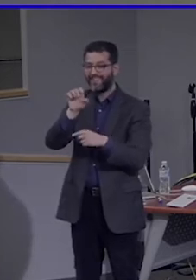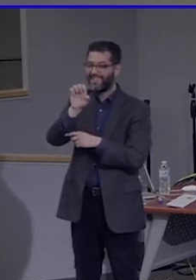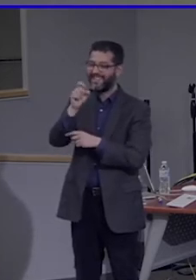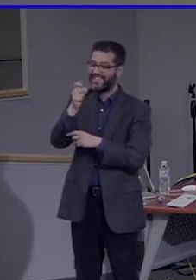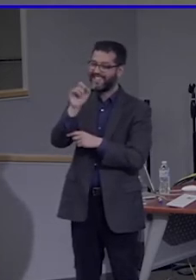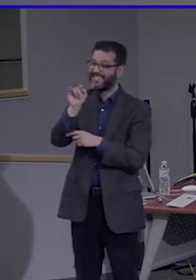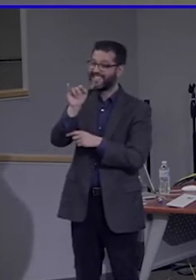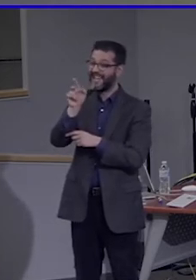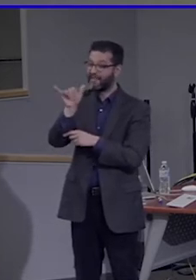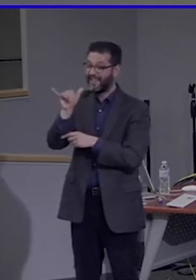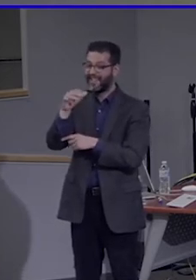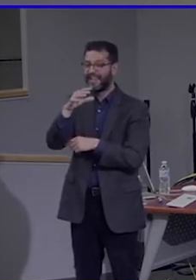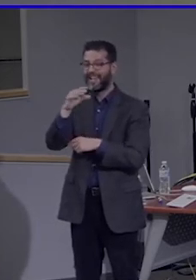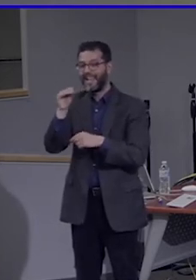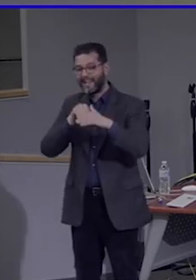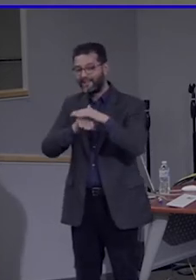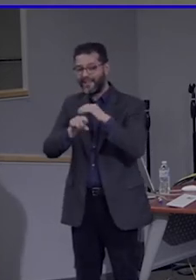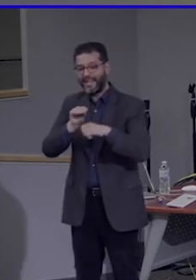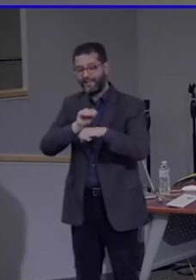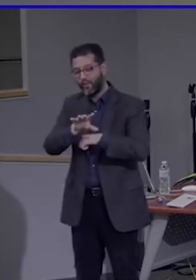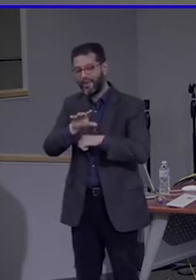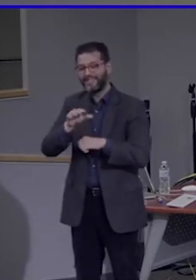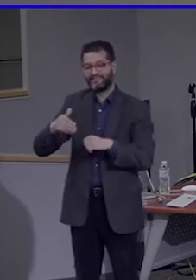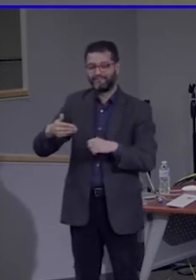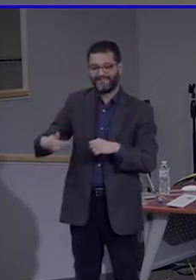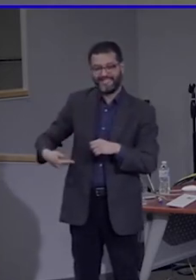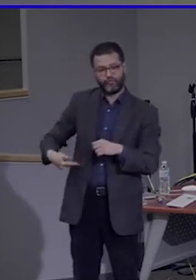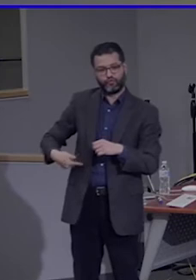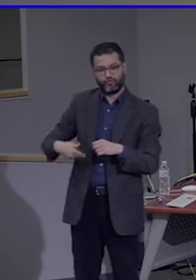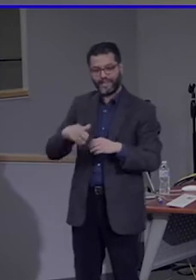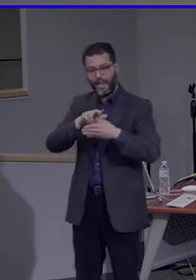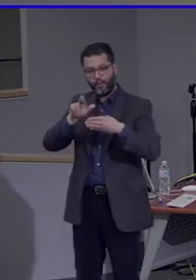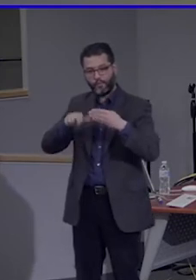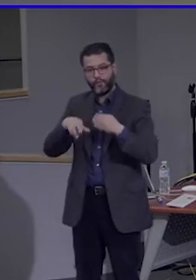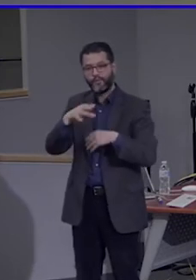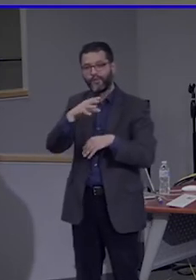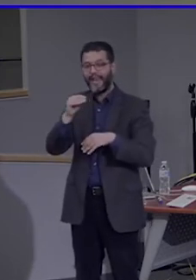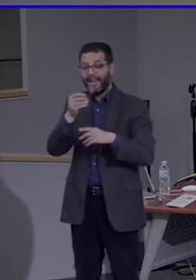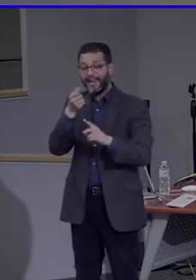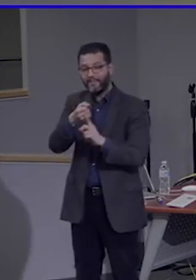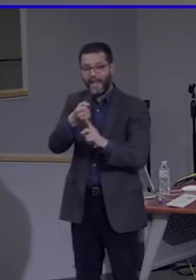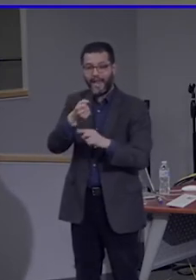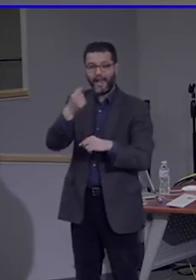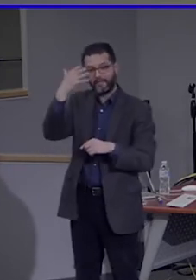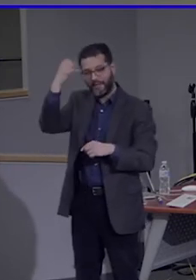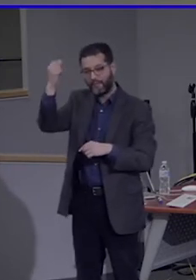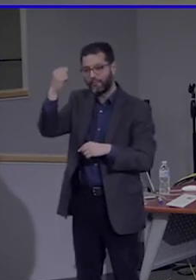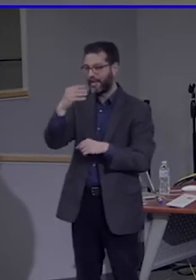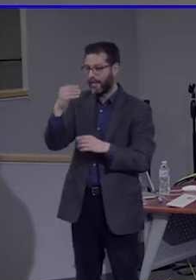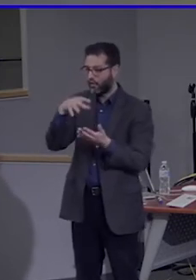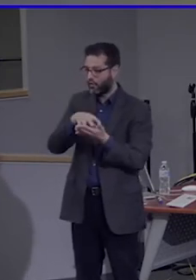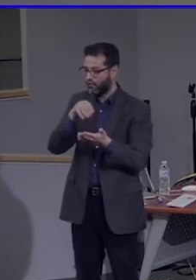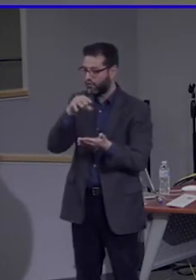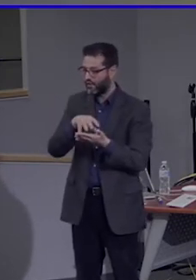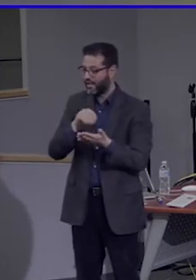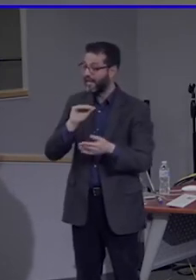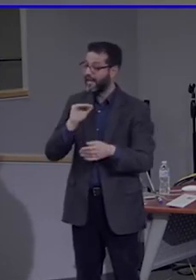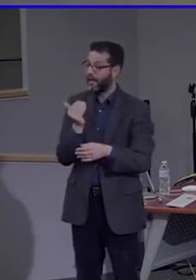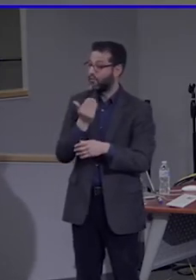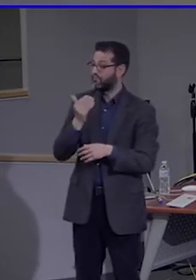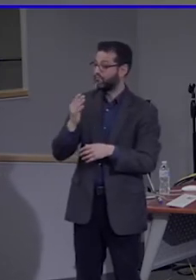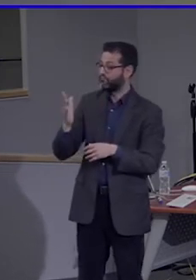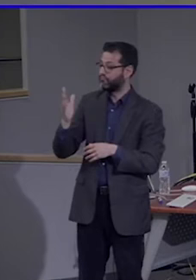and may coordinate higher level functions such as language memory and learning our previous studies in pilot